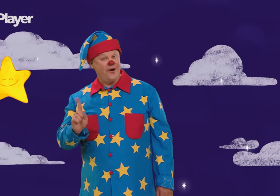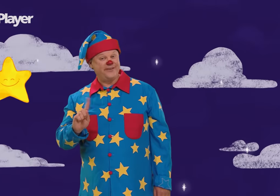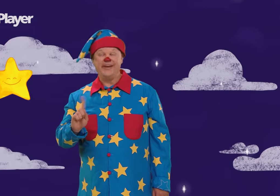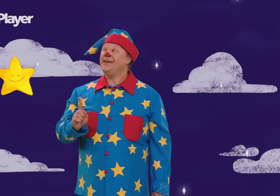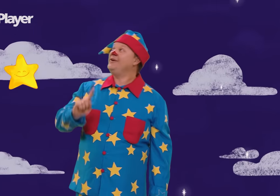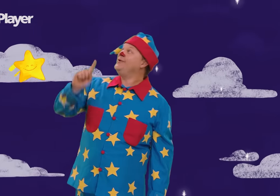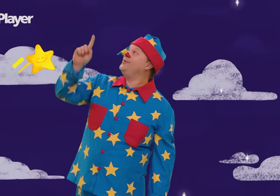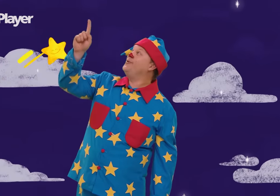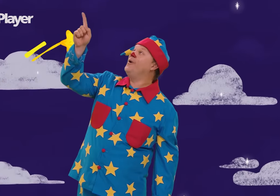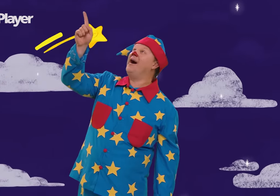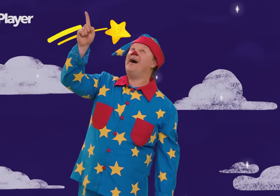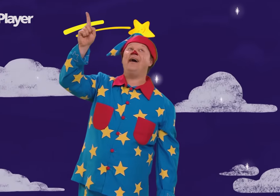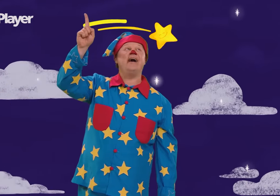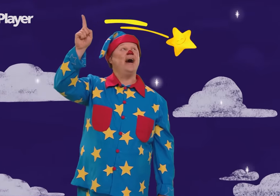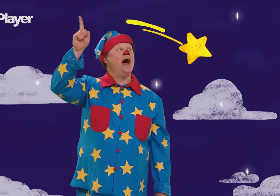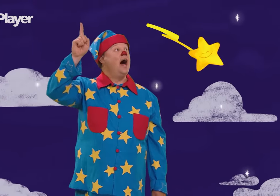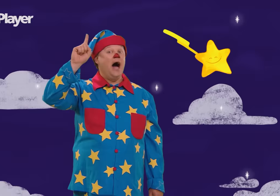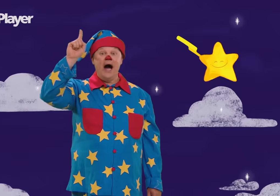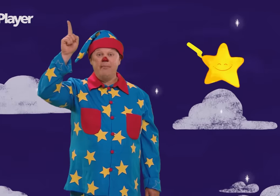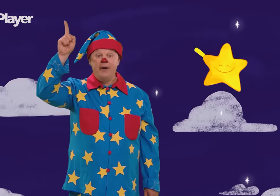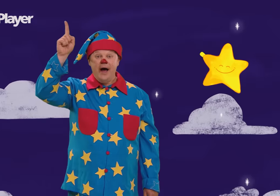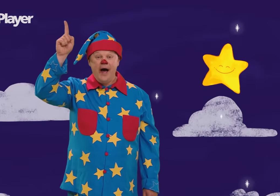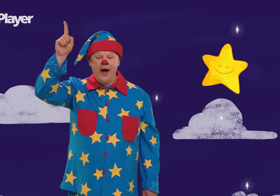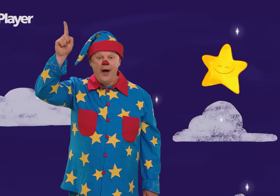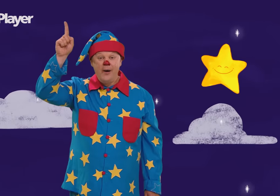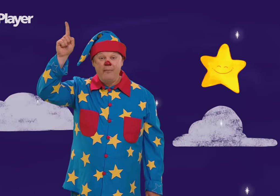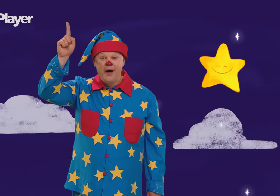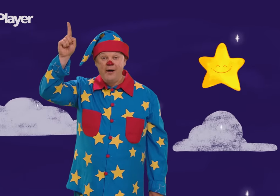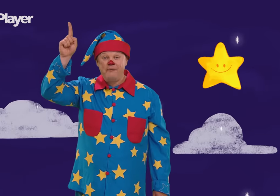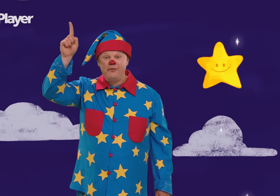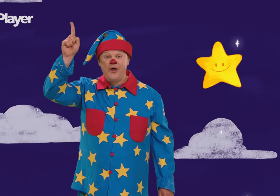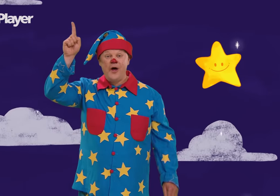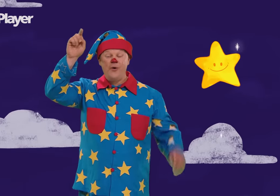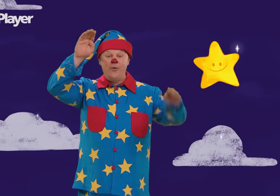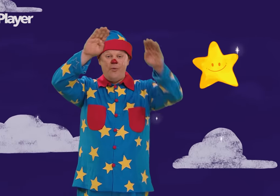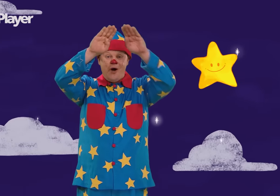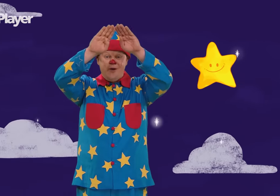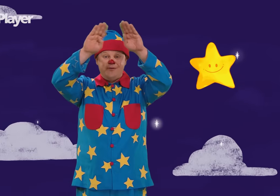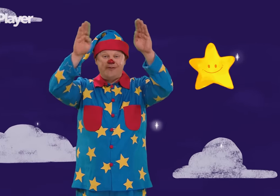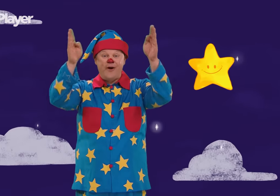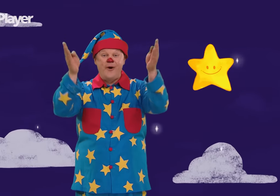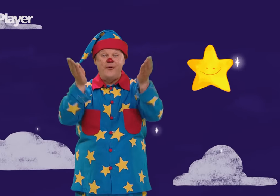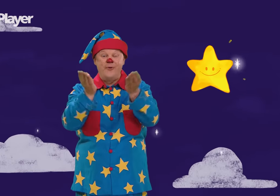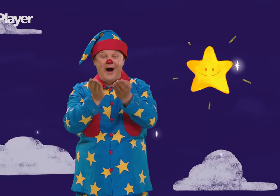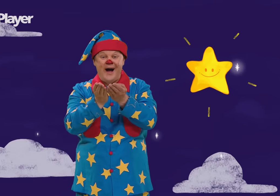what you are. Up above the world so